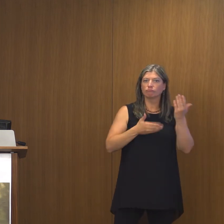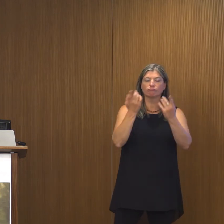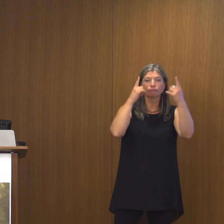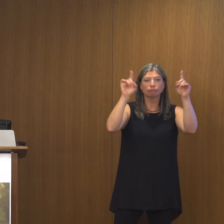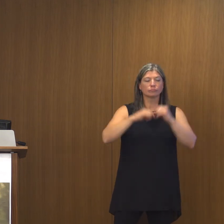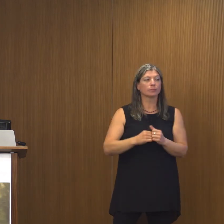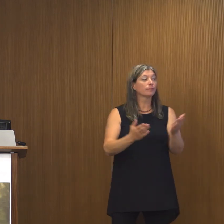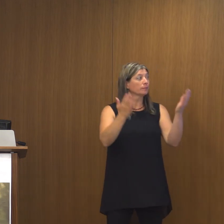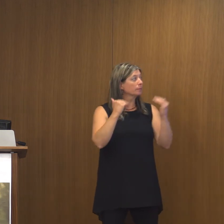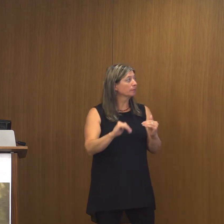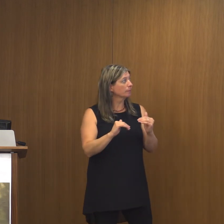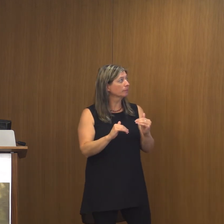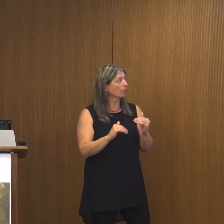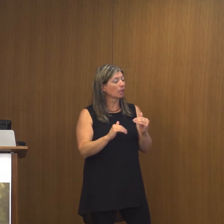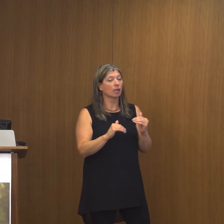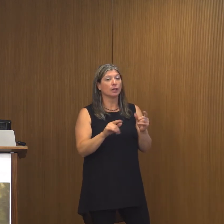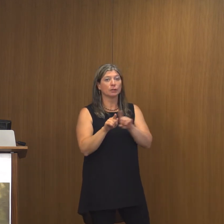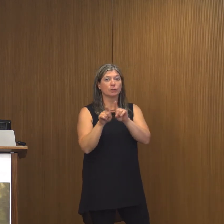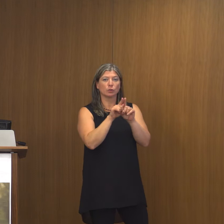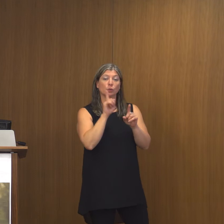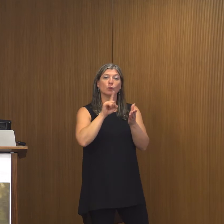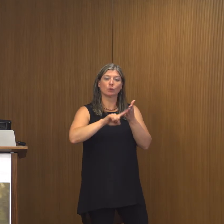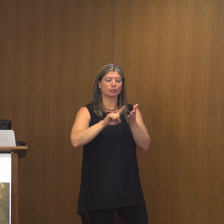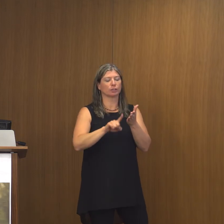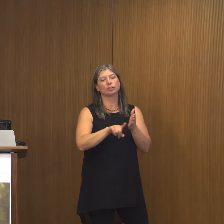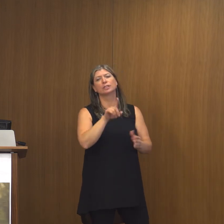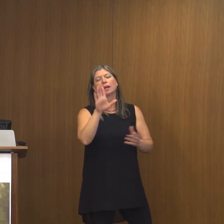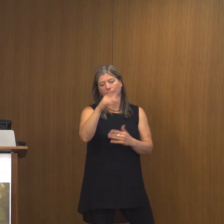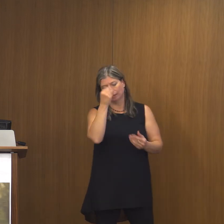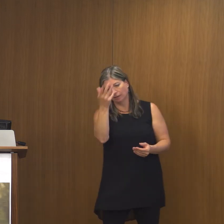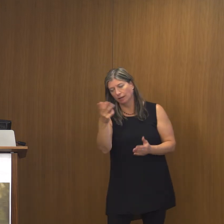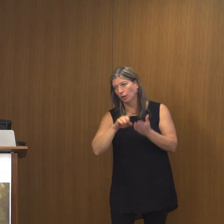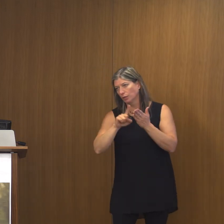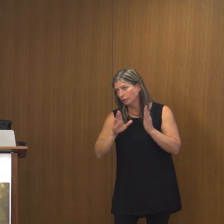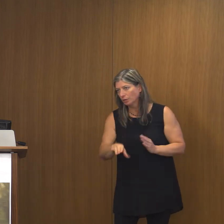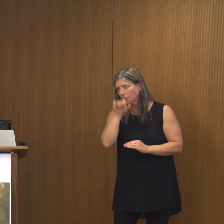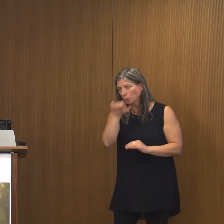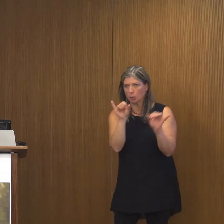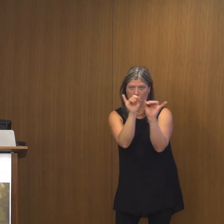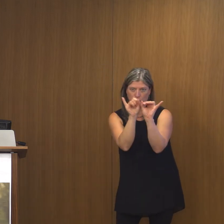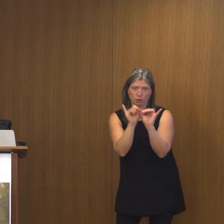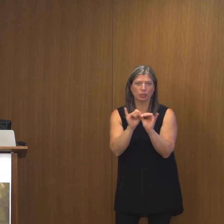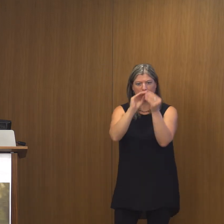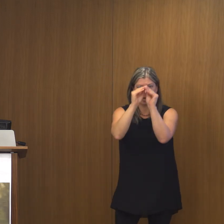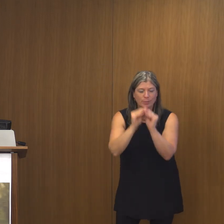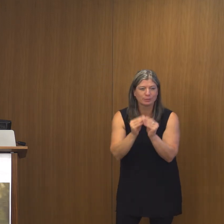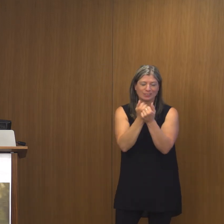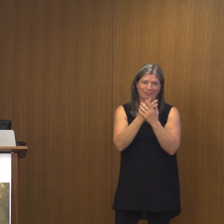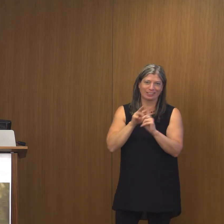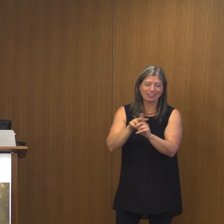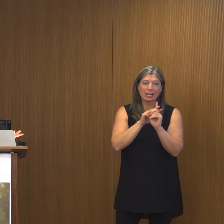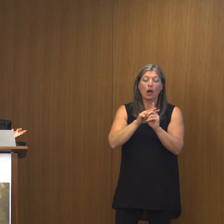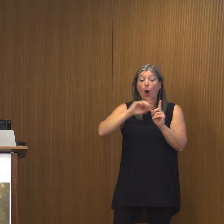important and was highlighted in research. Researchers would like to measure things, right? And that's not something that always happens when we're